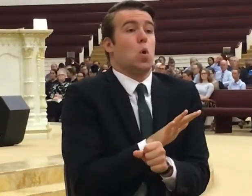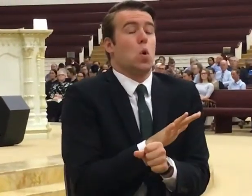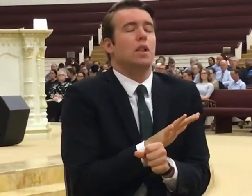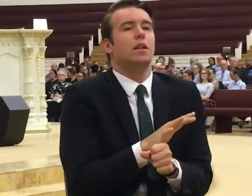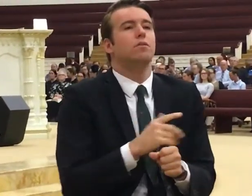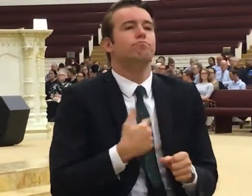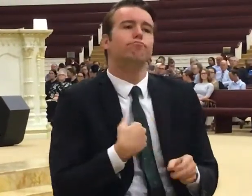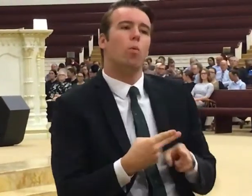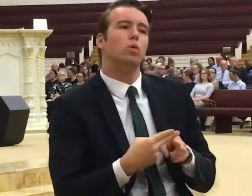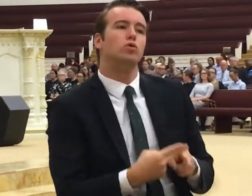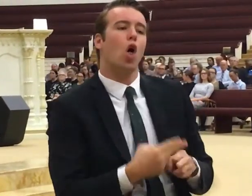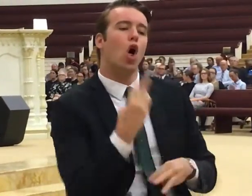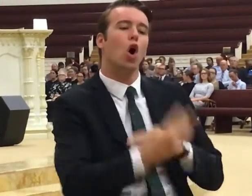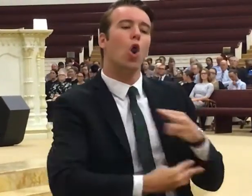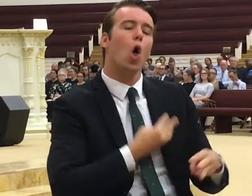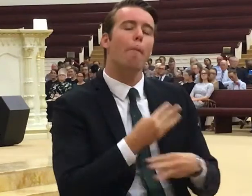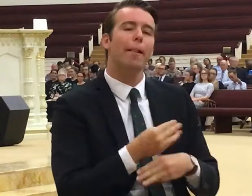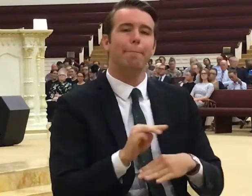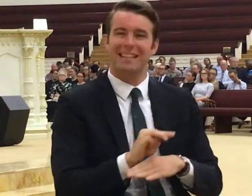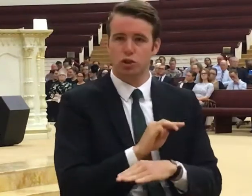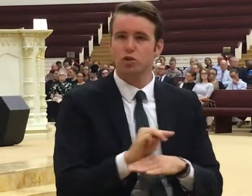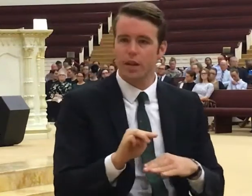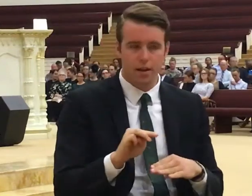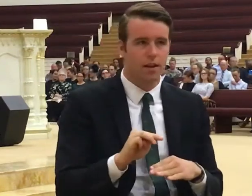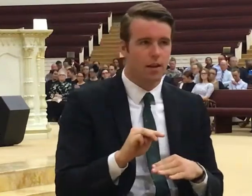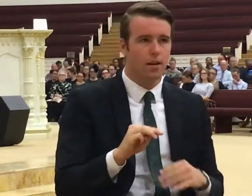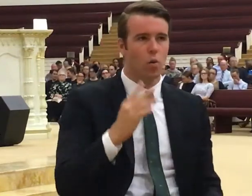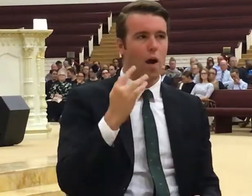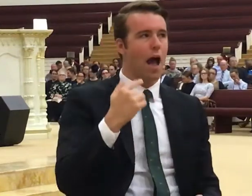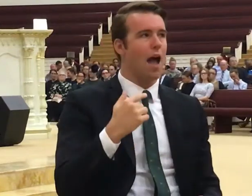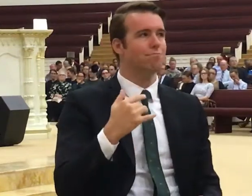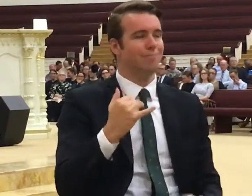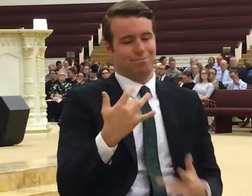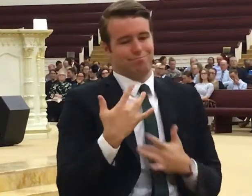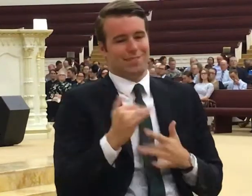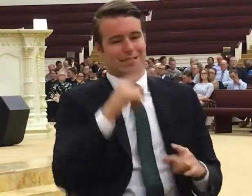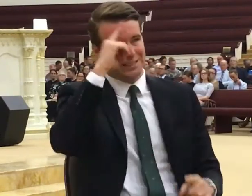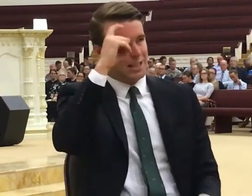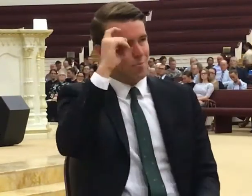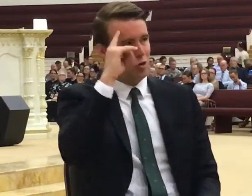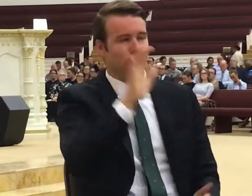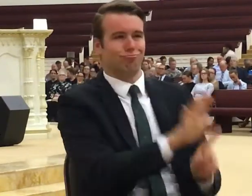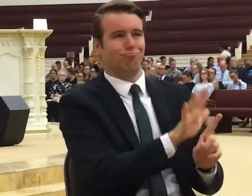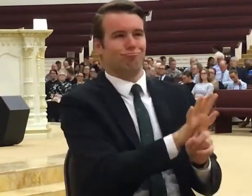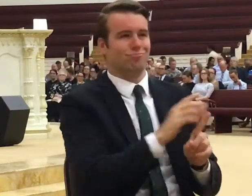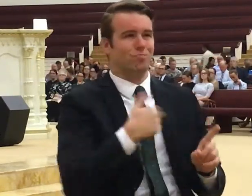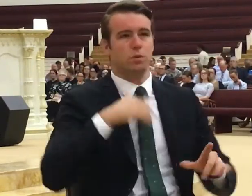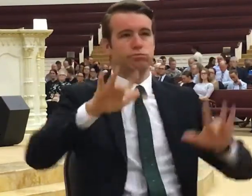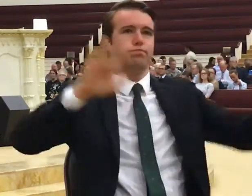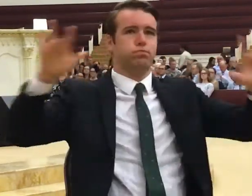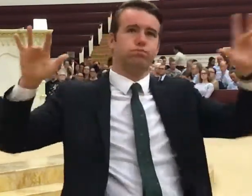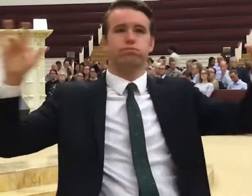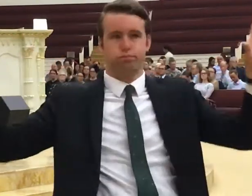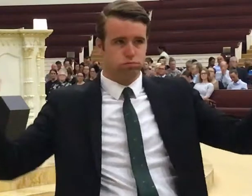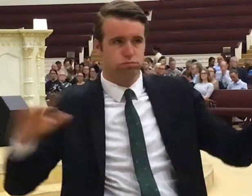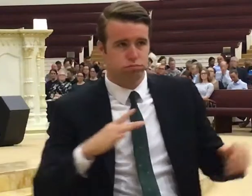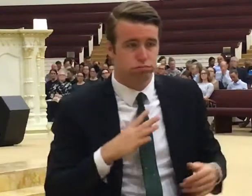what I would call global ministry because of the nature of the summer. And in the